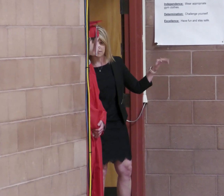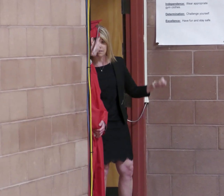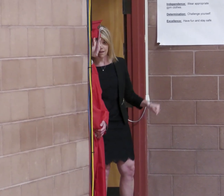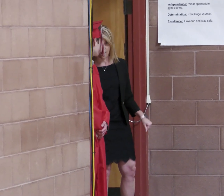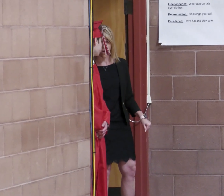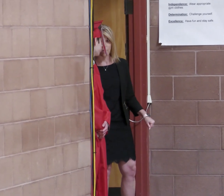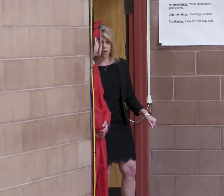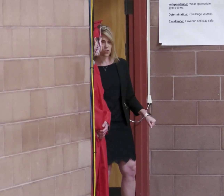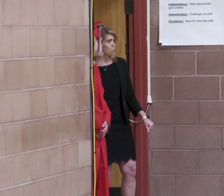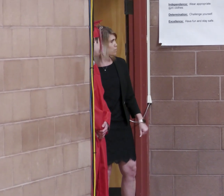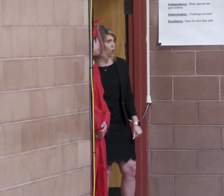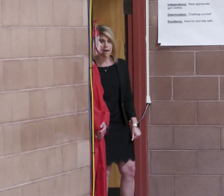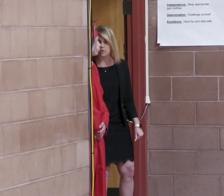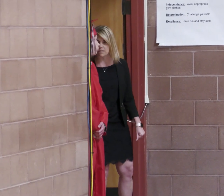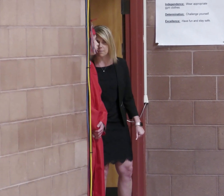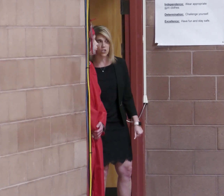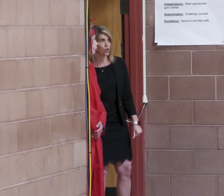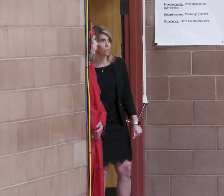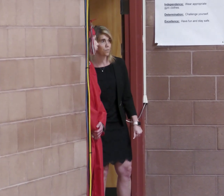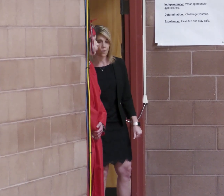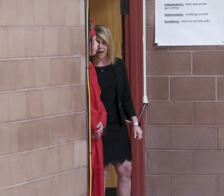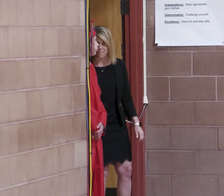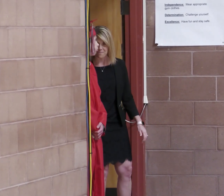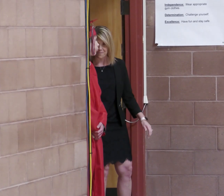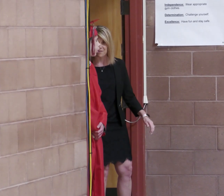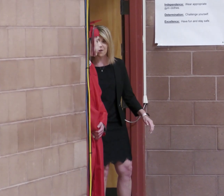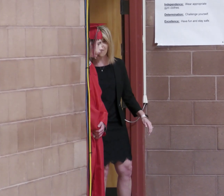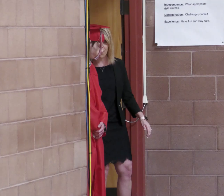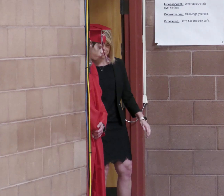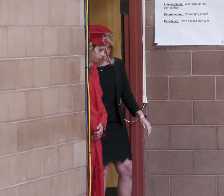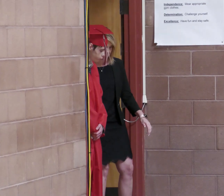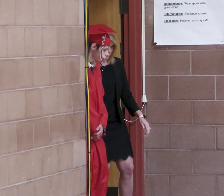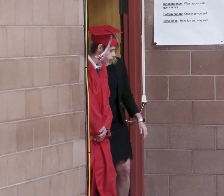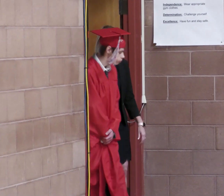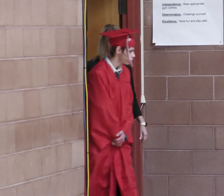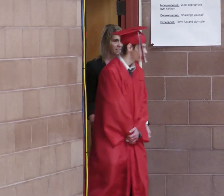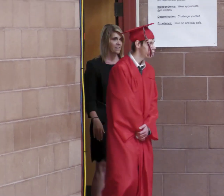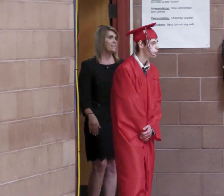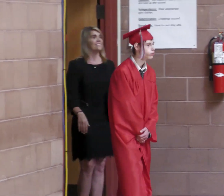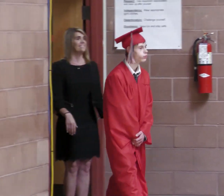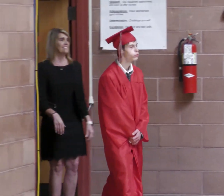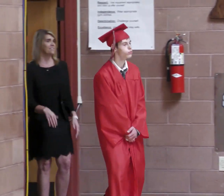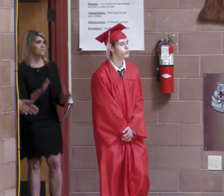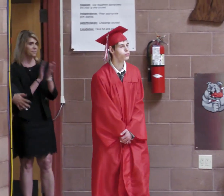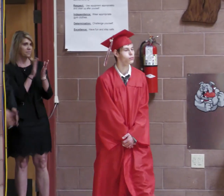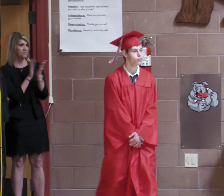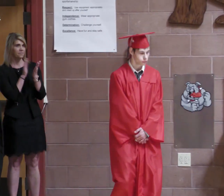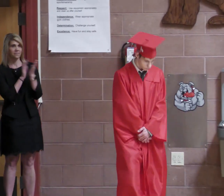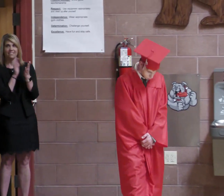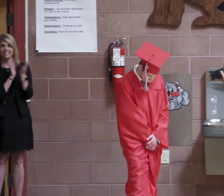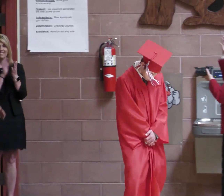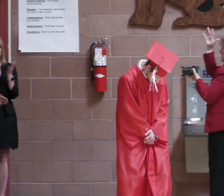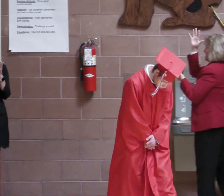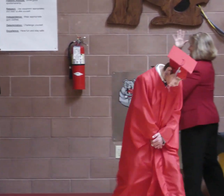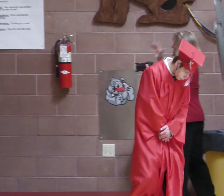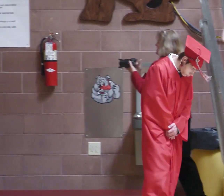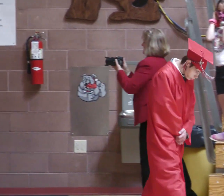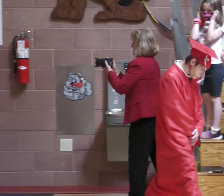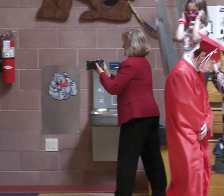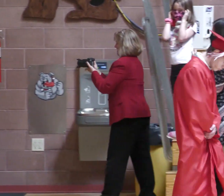Jacob Hancock poses for a picture at the entrance and walks in.